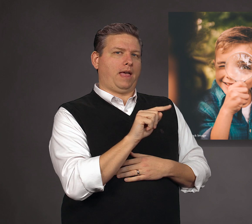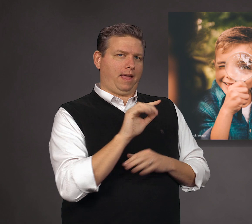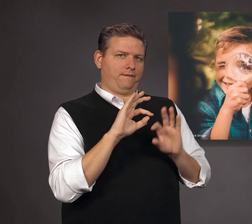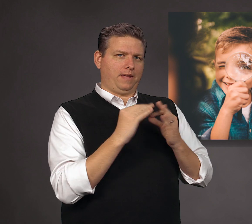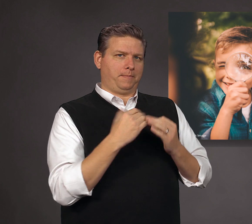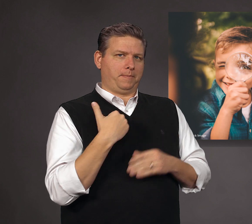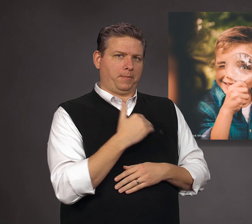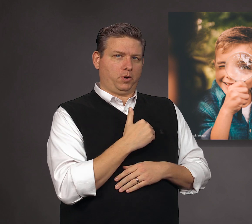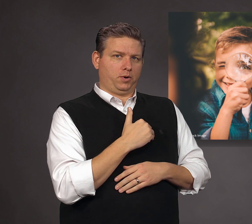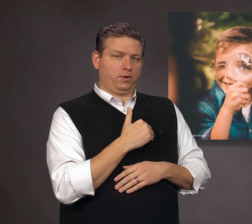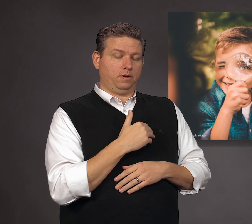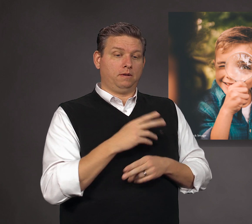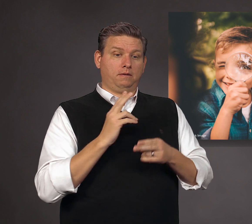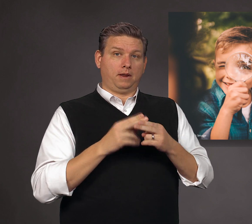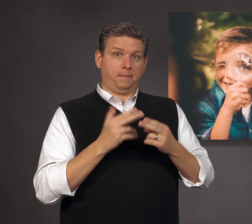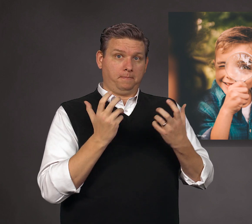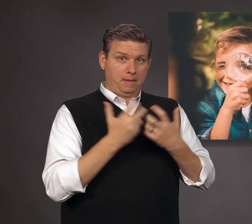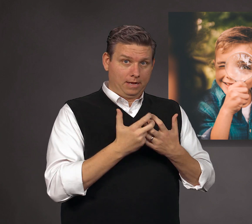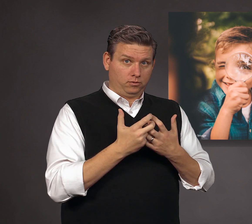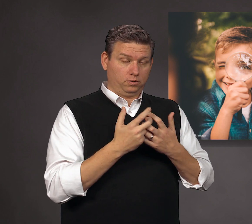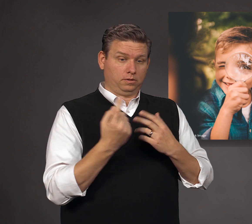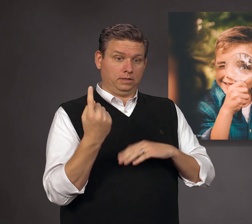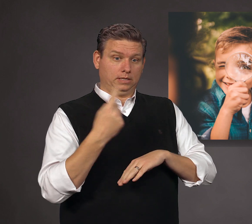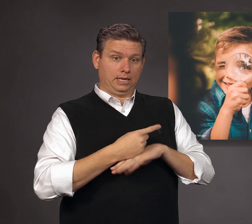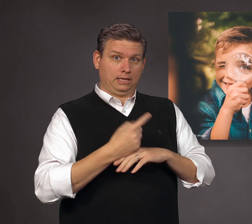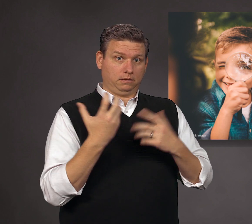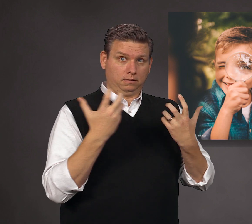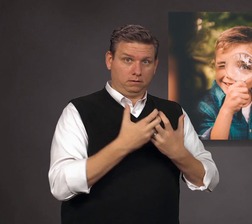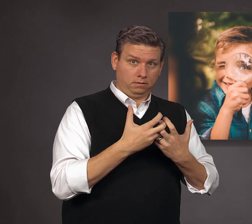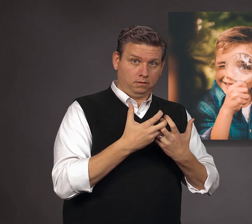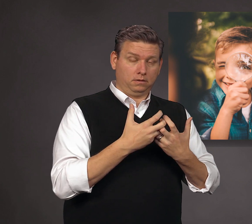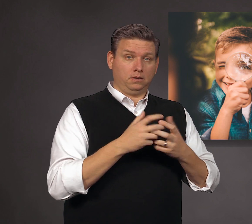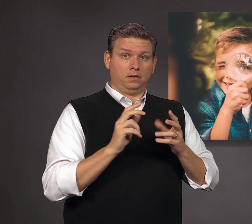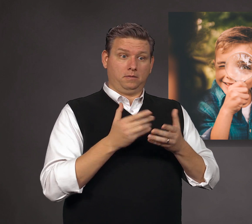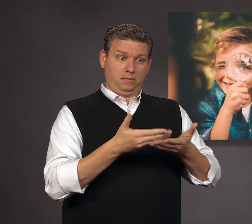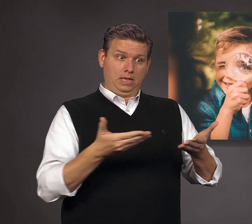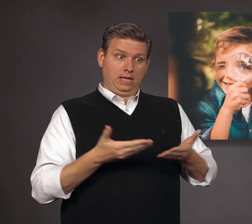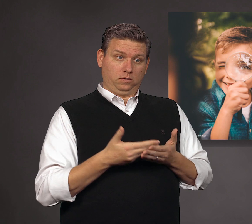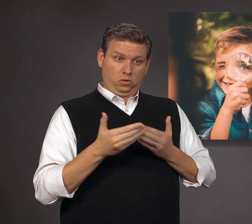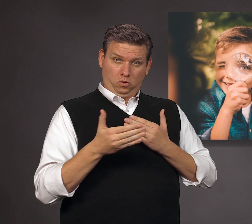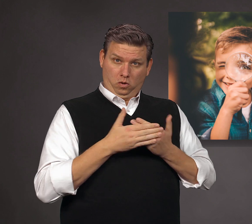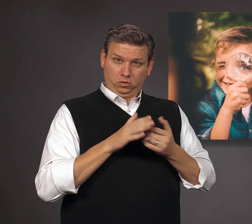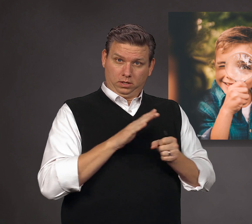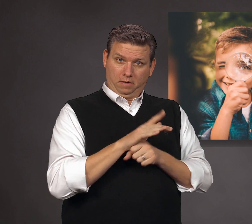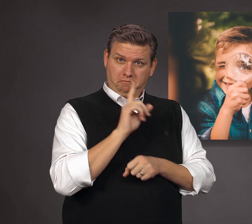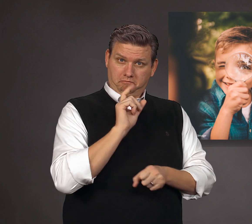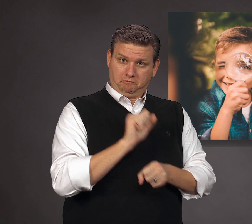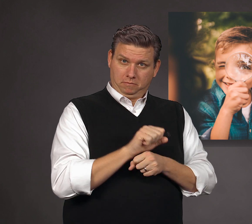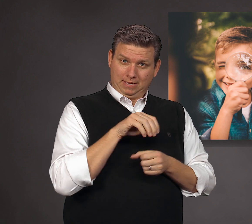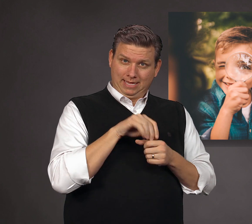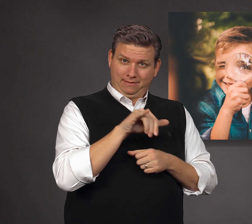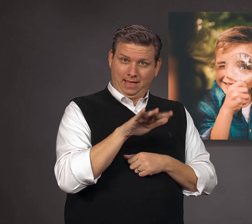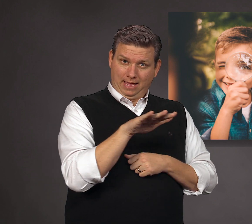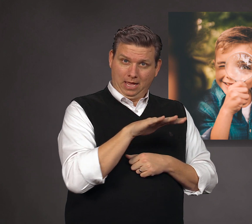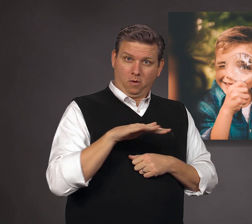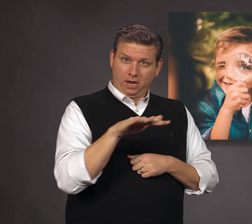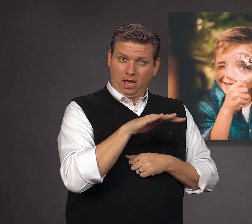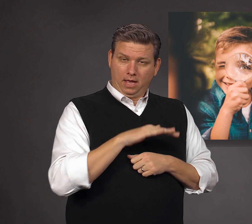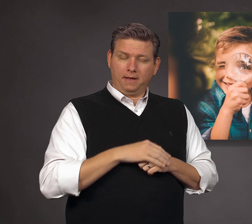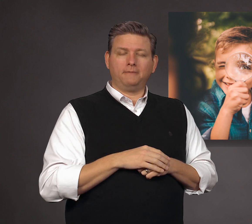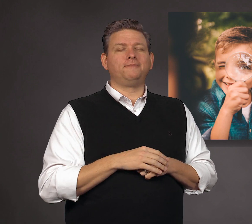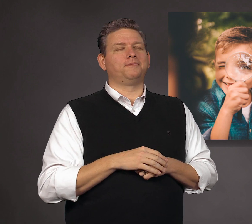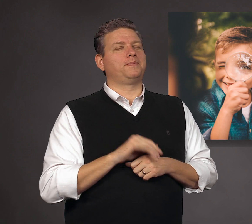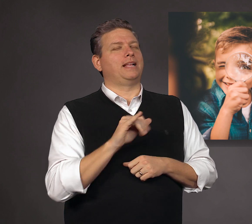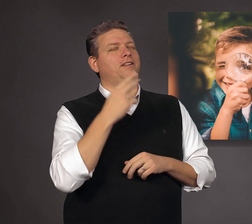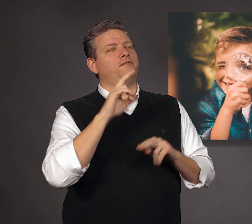names match? Do the dates correspond? Are the places close enough to be realistic? I hope you will find that this can be a